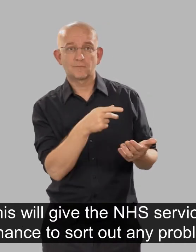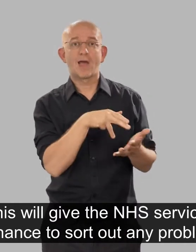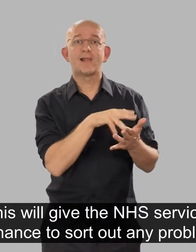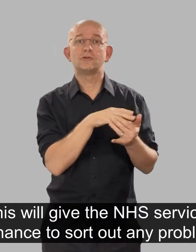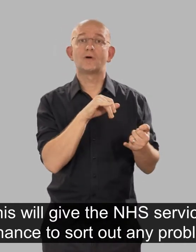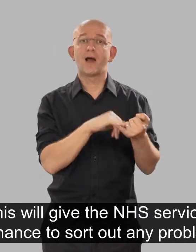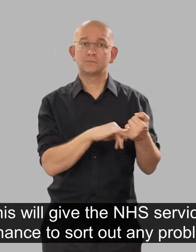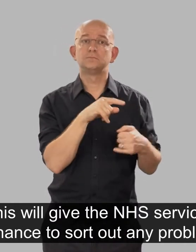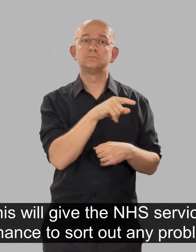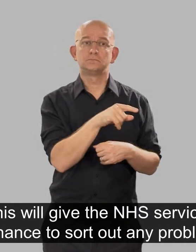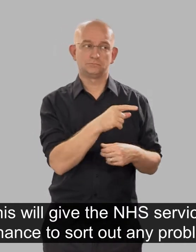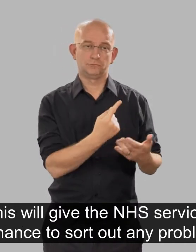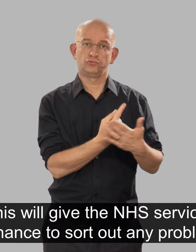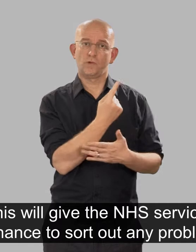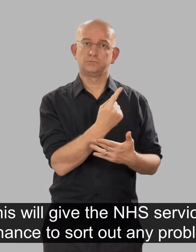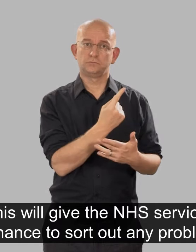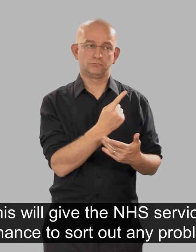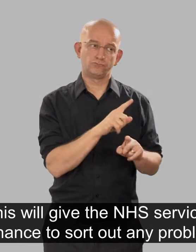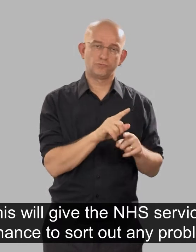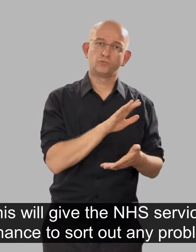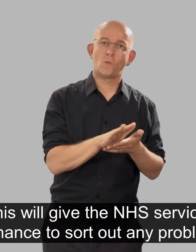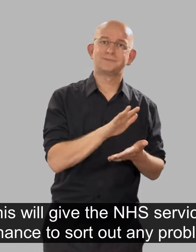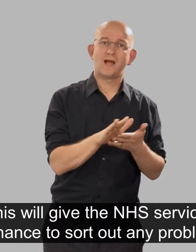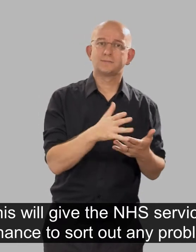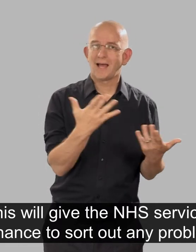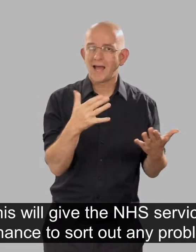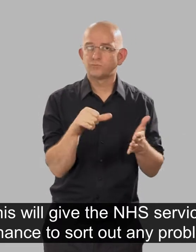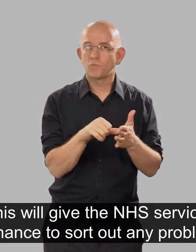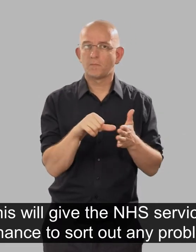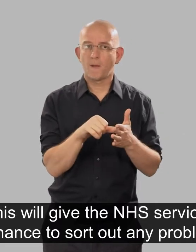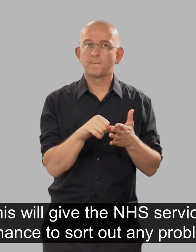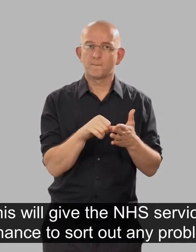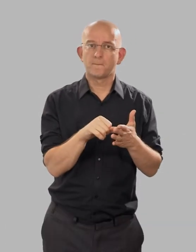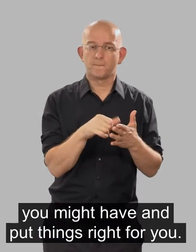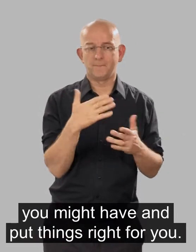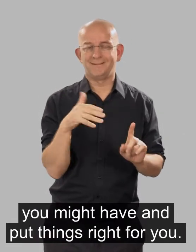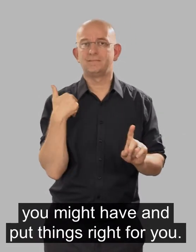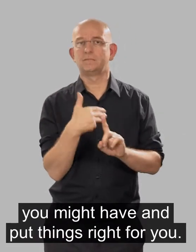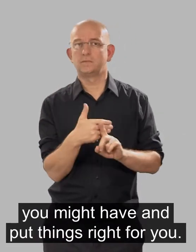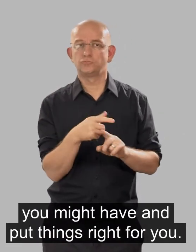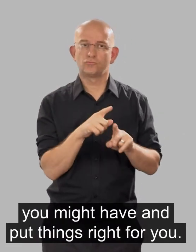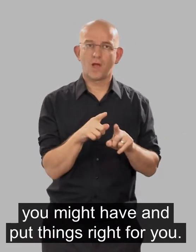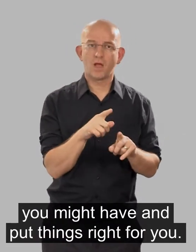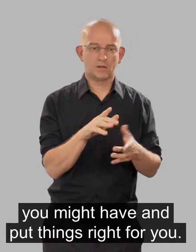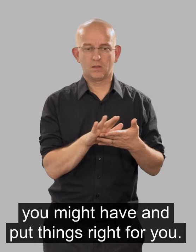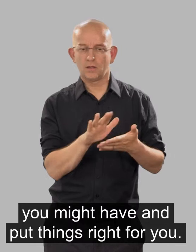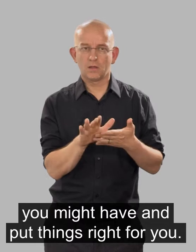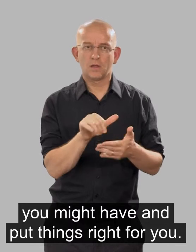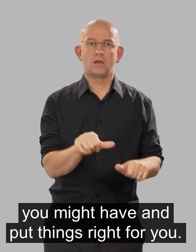This will give the NHS service a chance to sort out any problem you might have and put